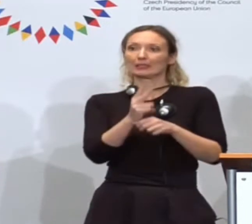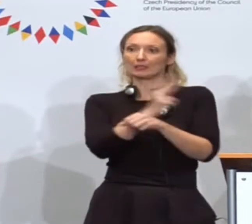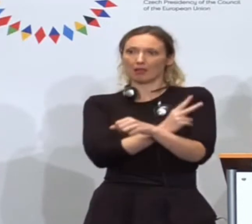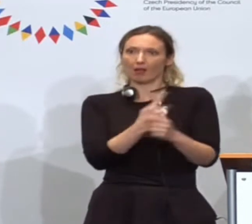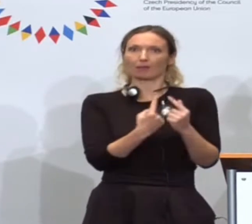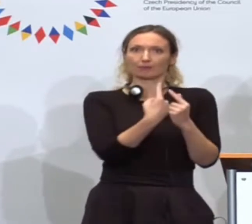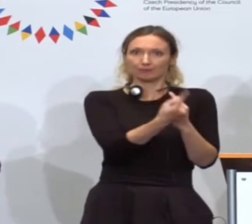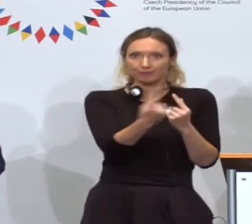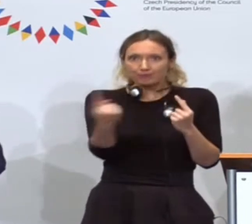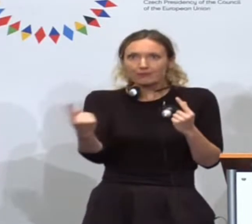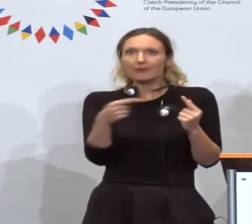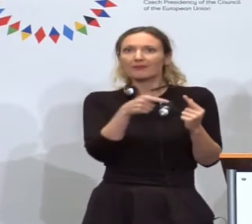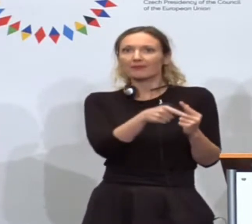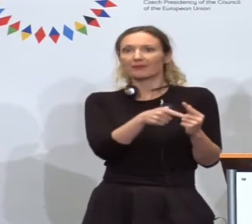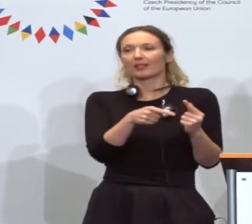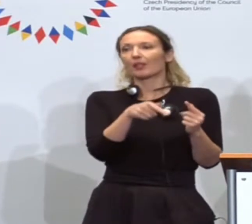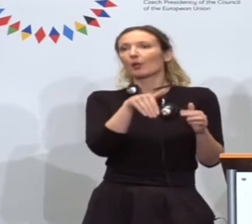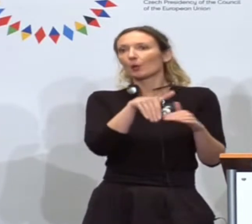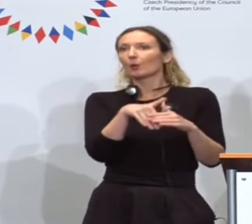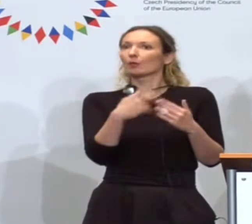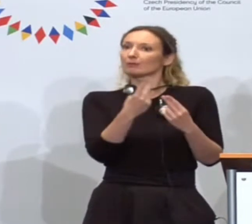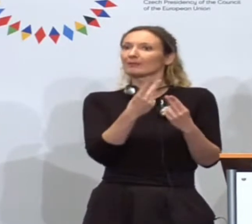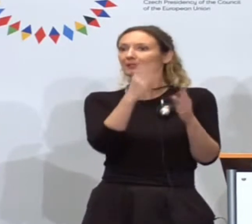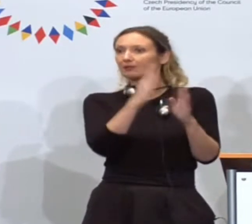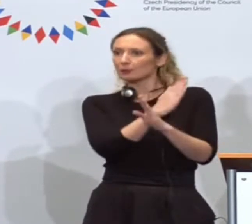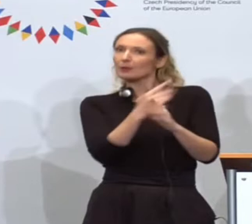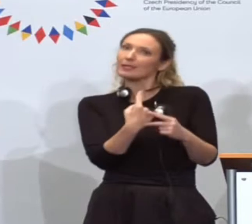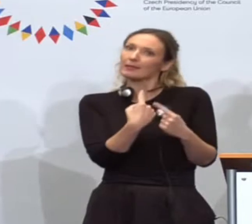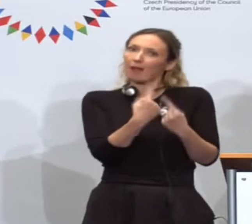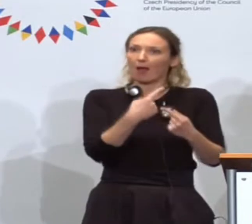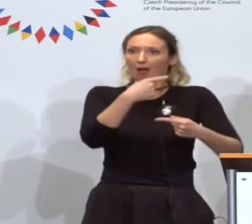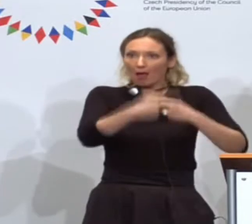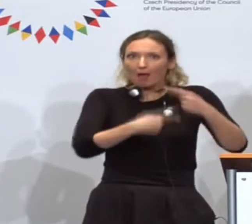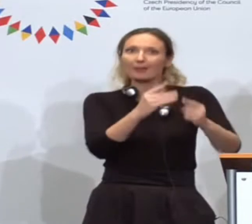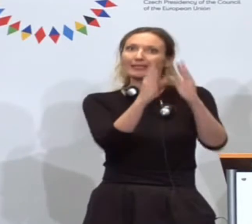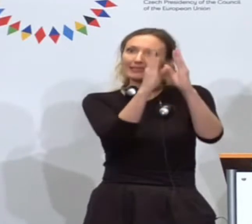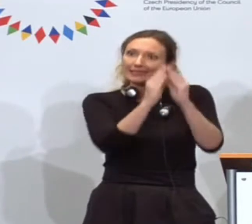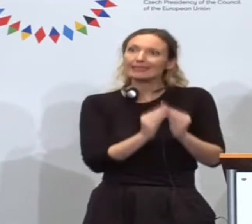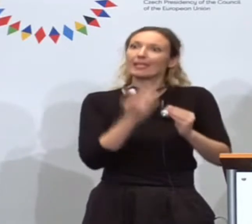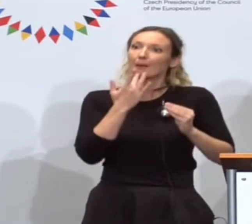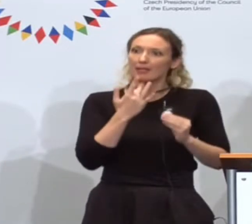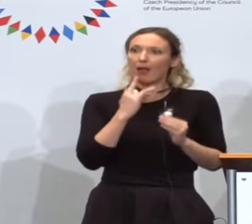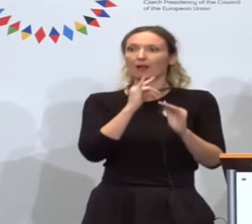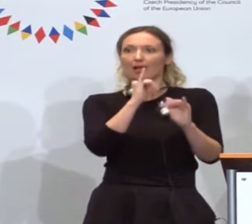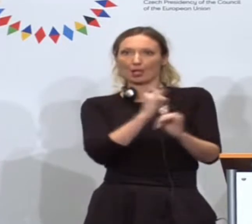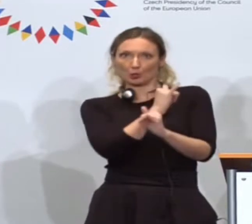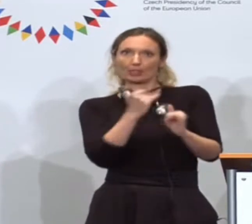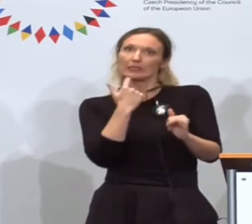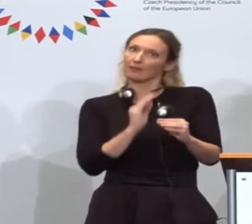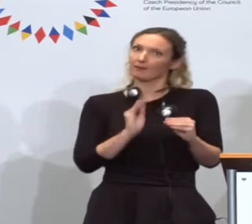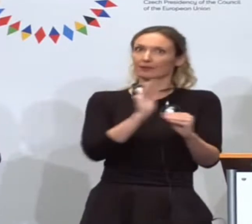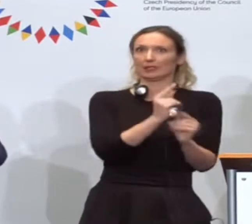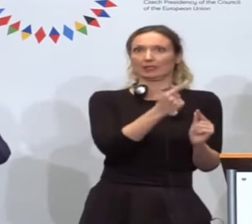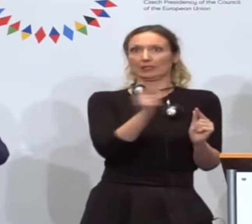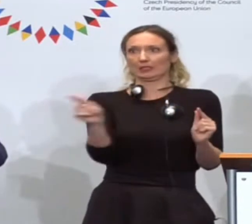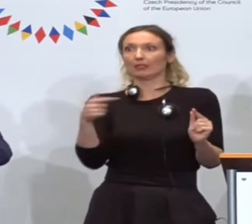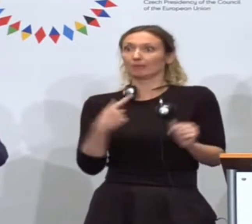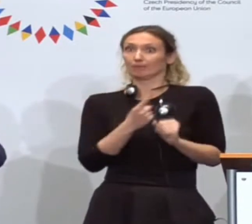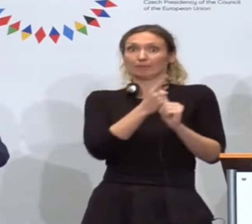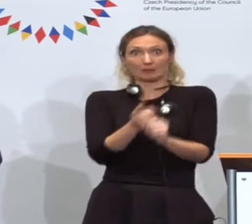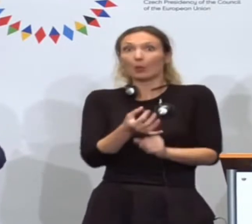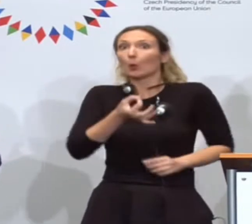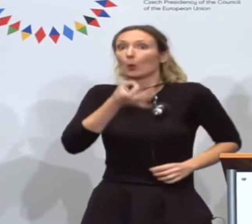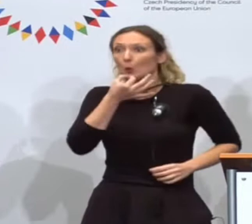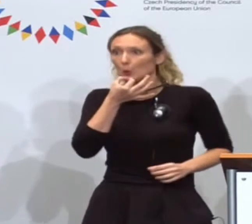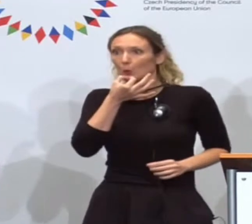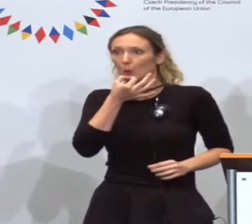its sovereignty, its decision-making process, provides arms to Ukraine. I can tell you about the